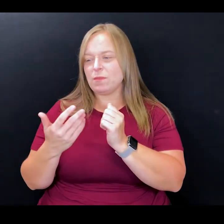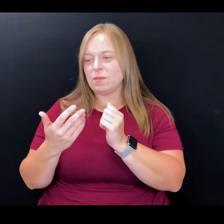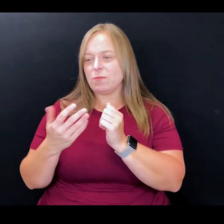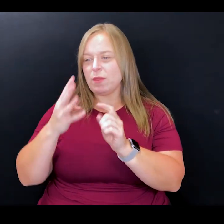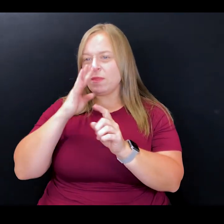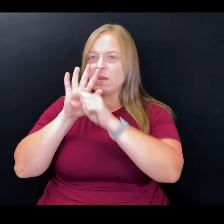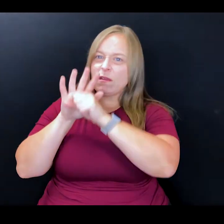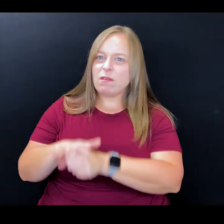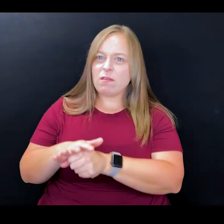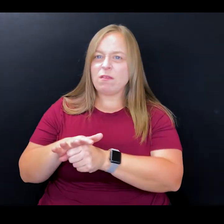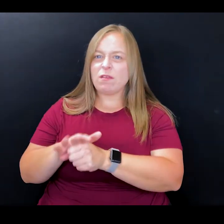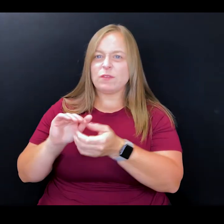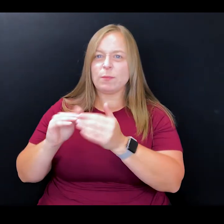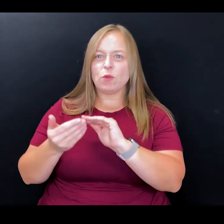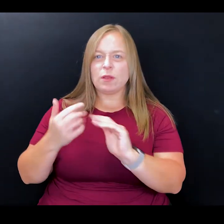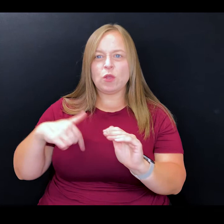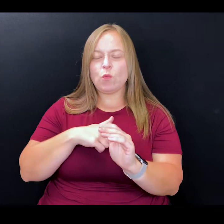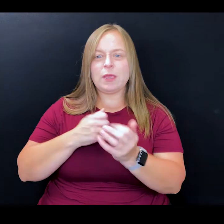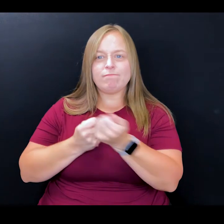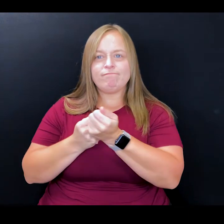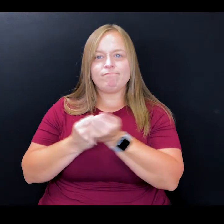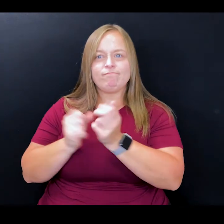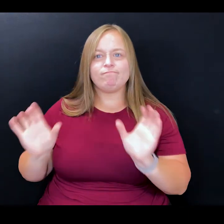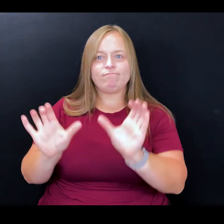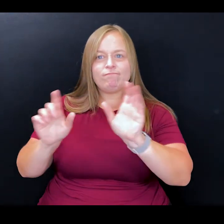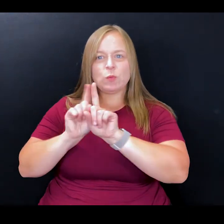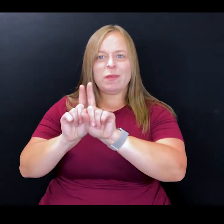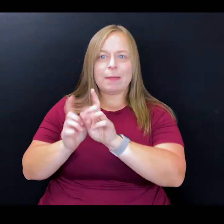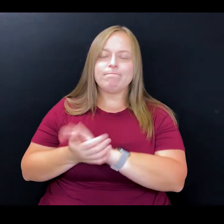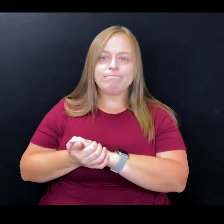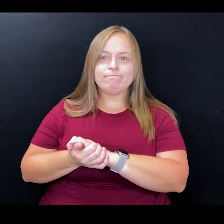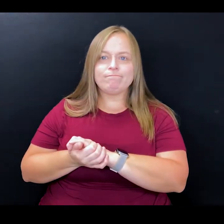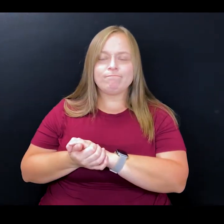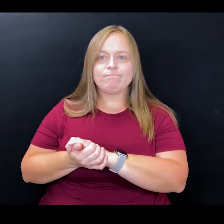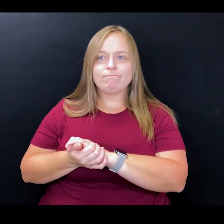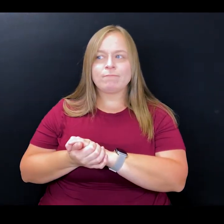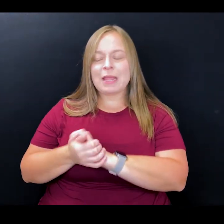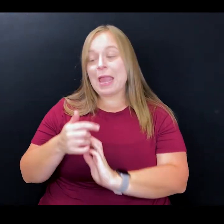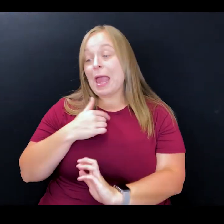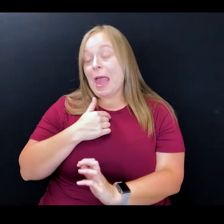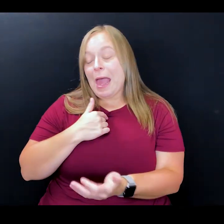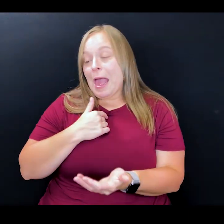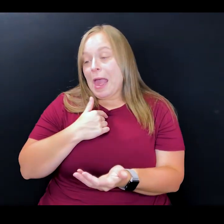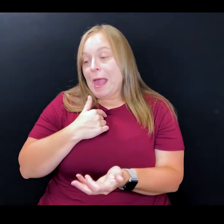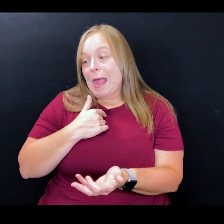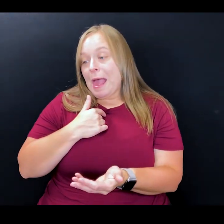the disenfranchisement of the communities that we represent and that we fight. And